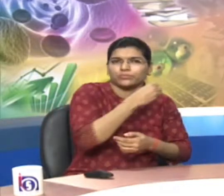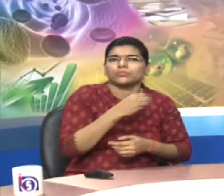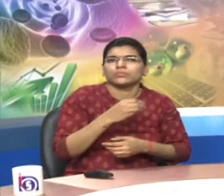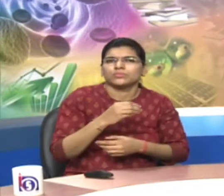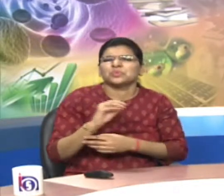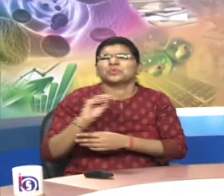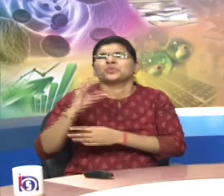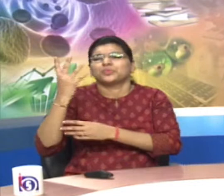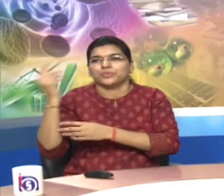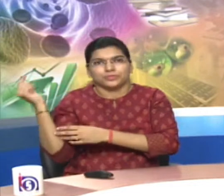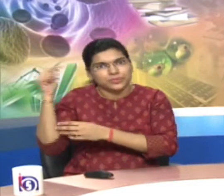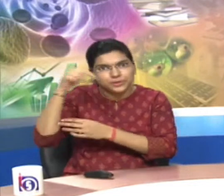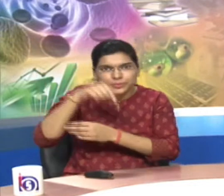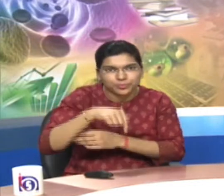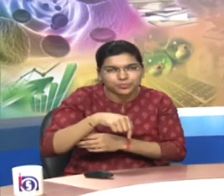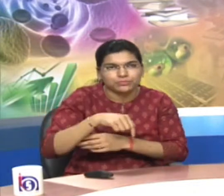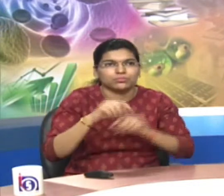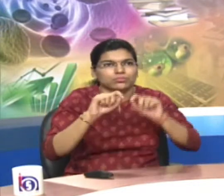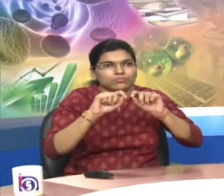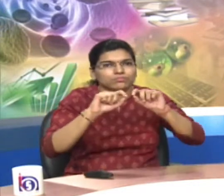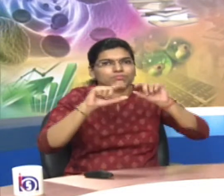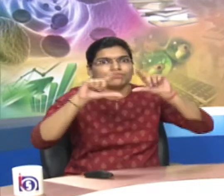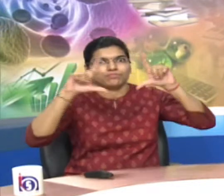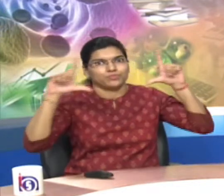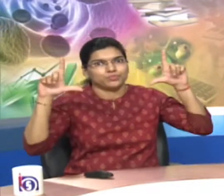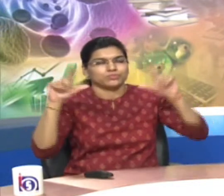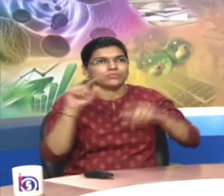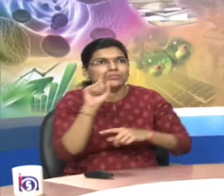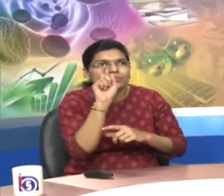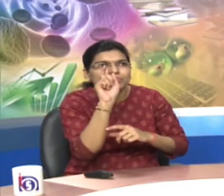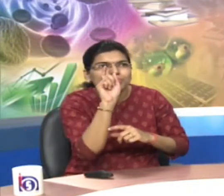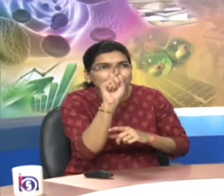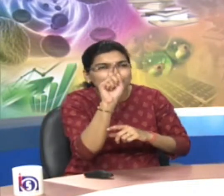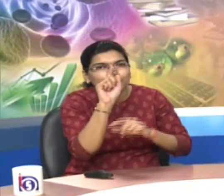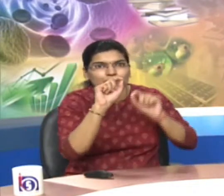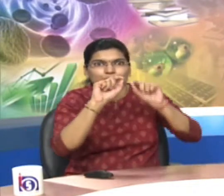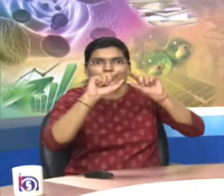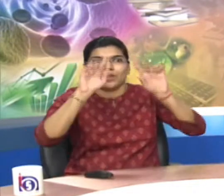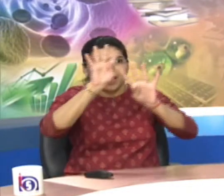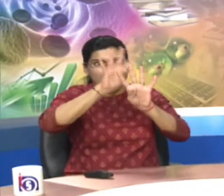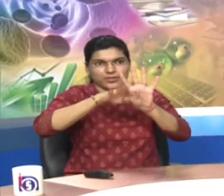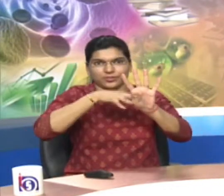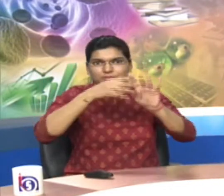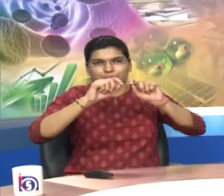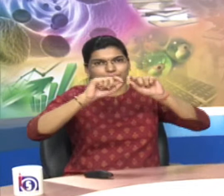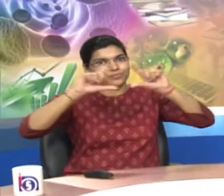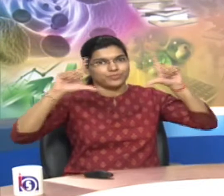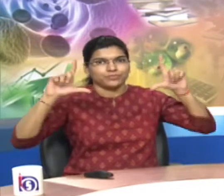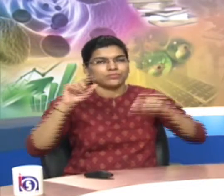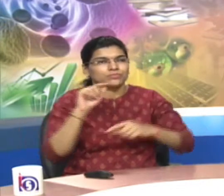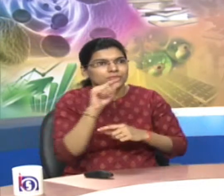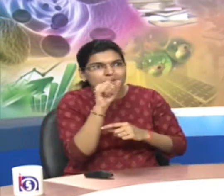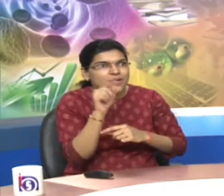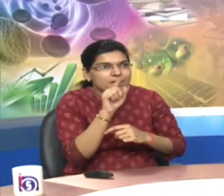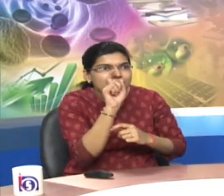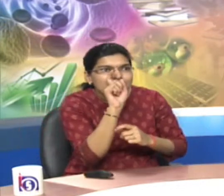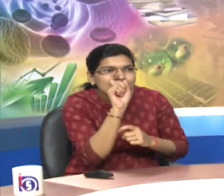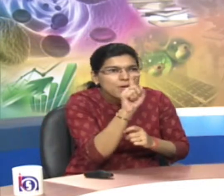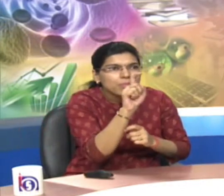if we are not sitting on our system, any other person can come and click on that option or open the